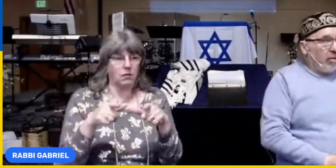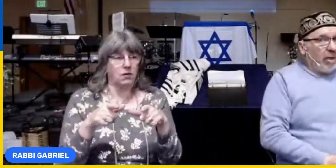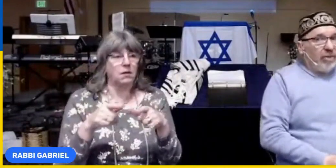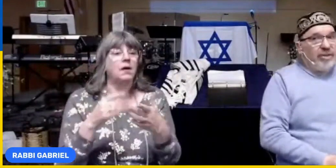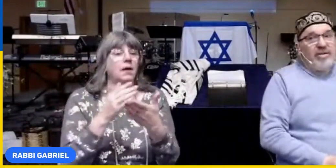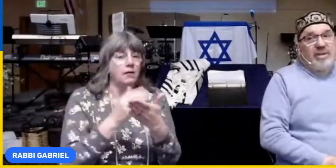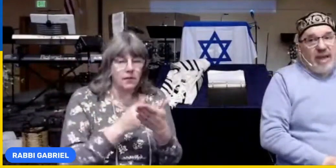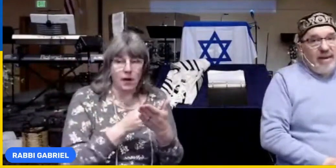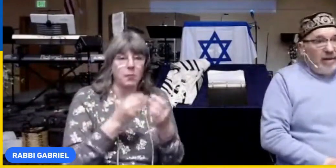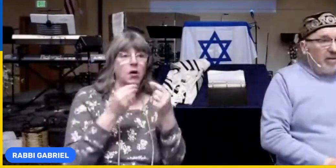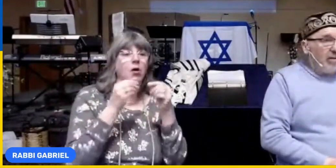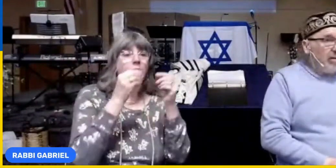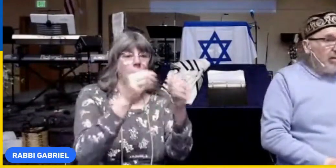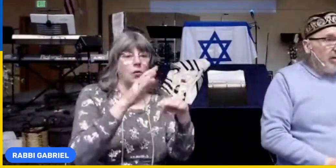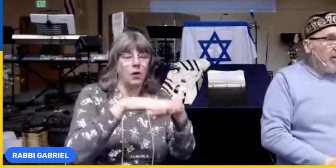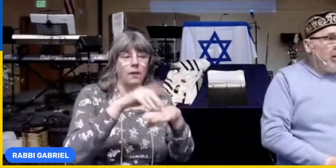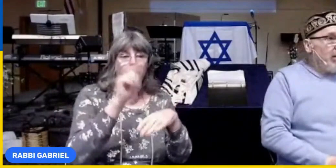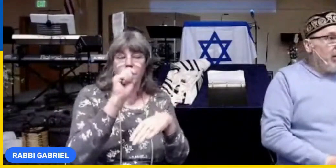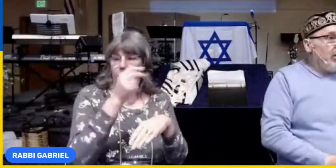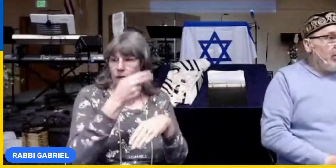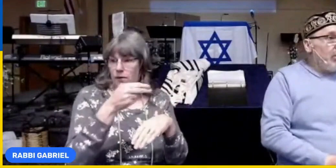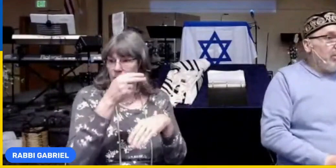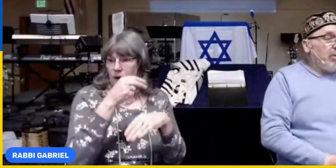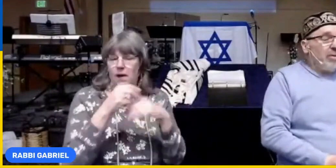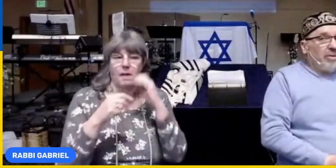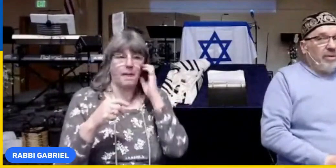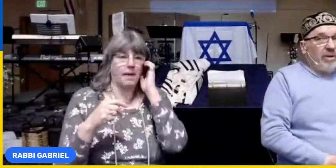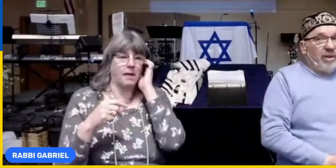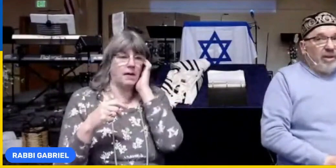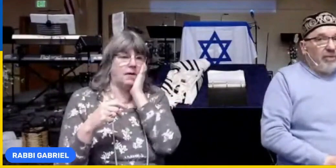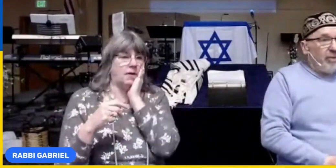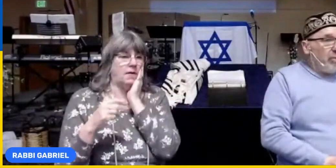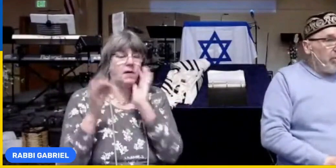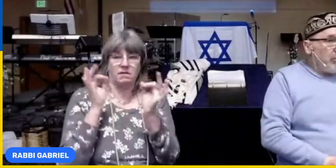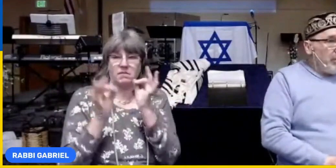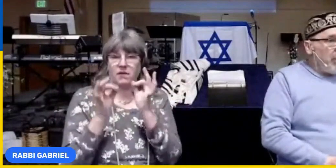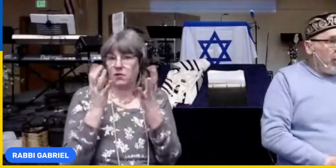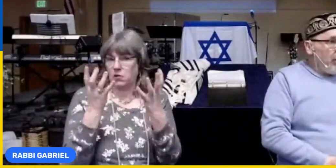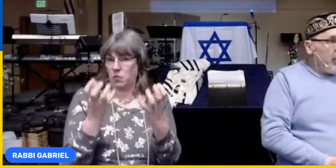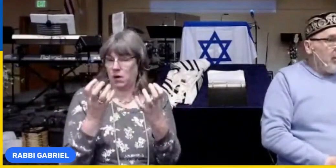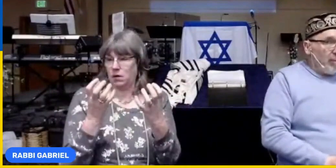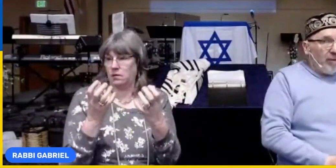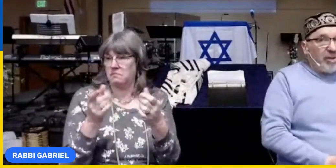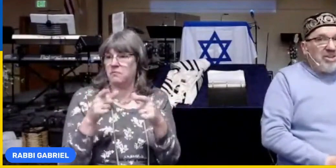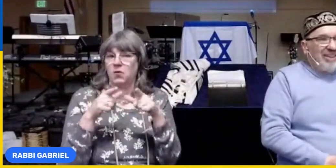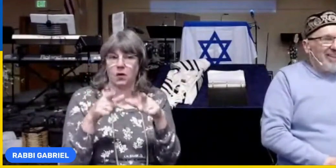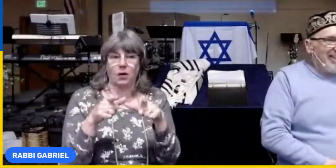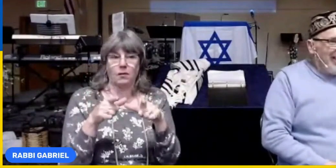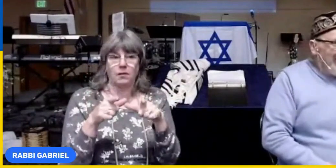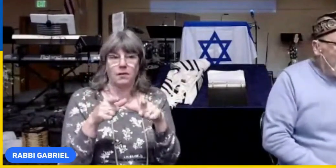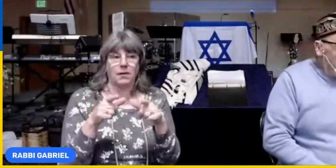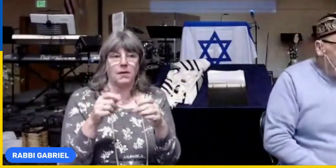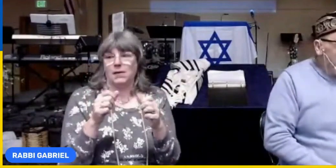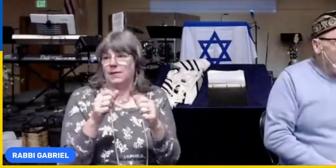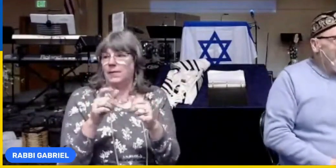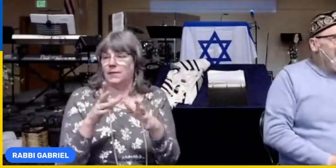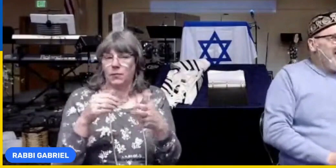some of us are going on Thursday. So, if you want to be part of this, some of us,